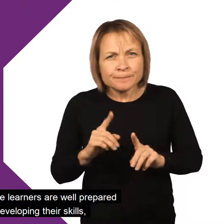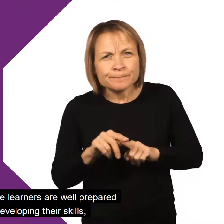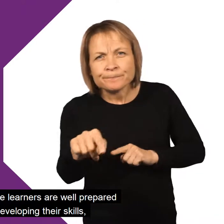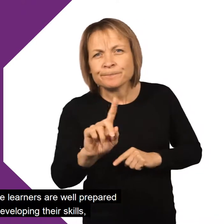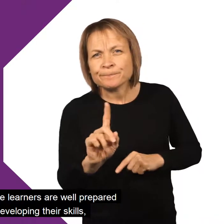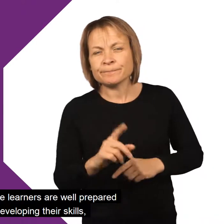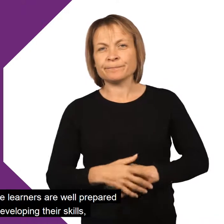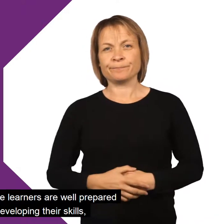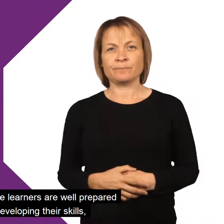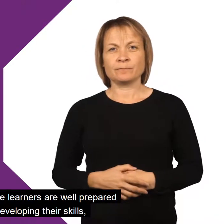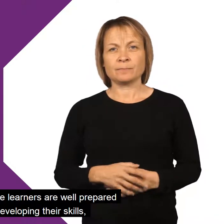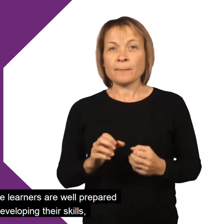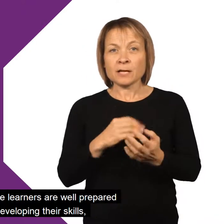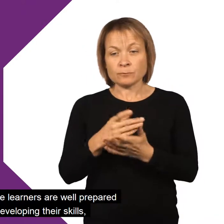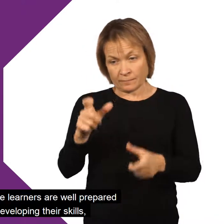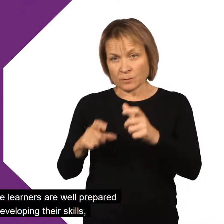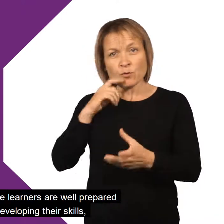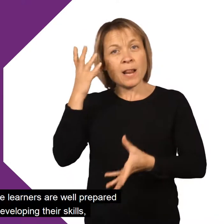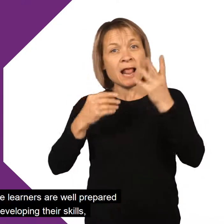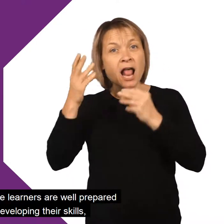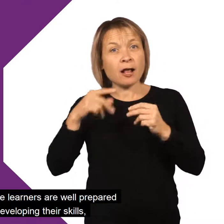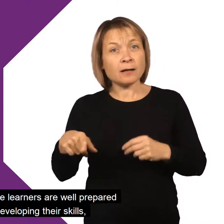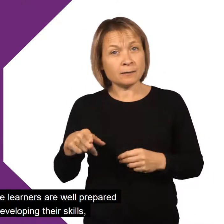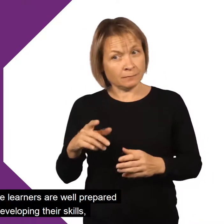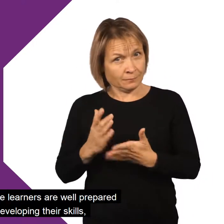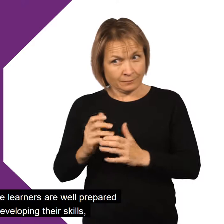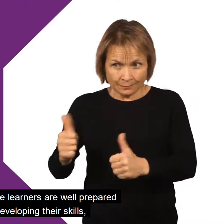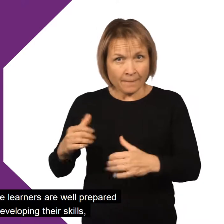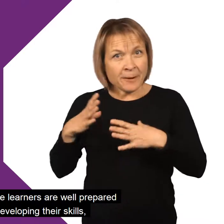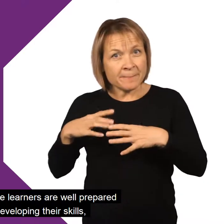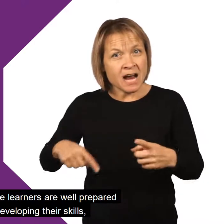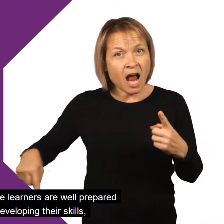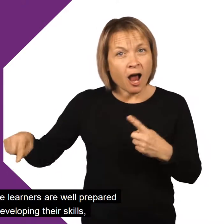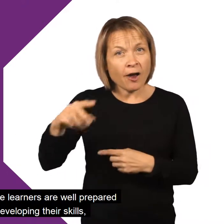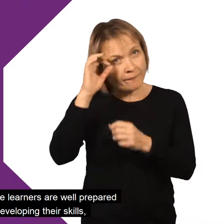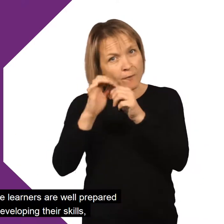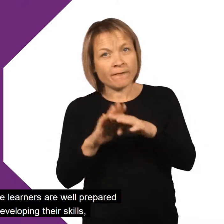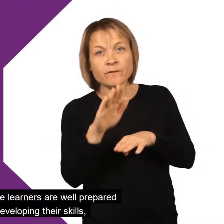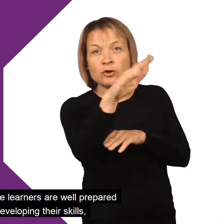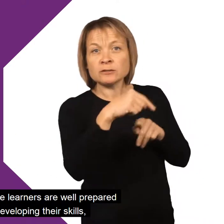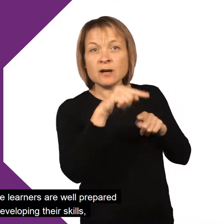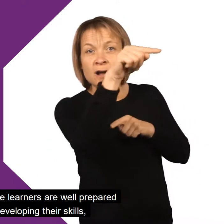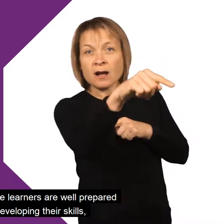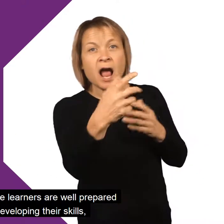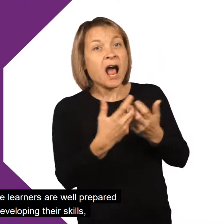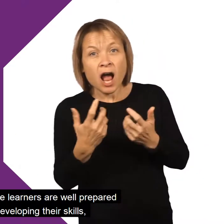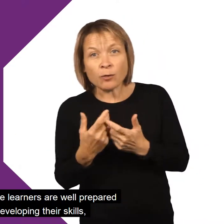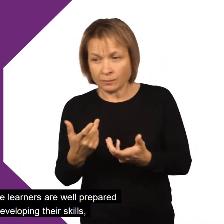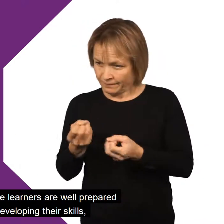Vision to ensure learners are well prepared for the future by developing their skills,